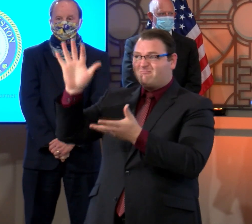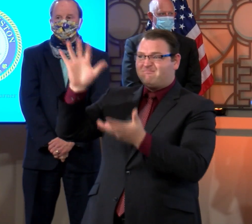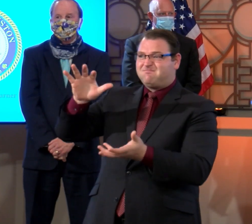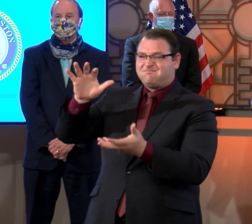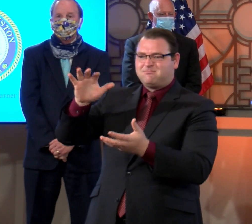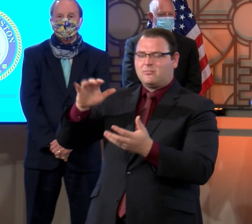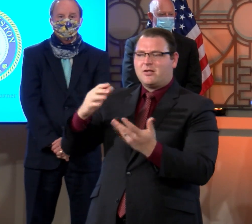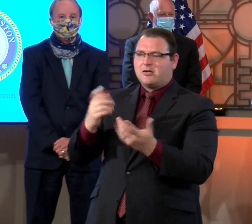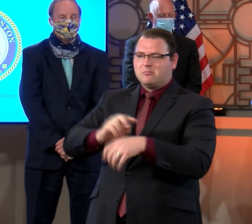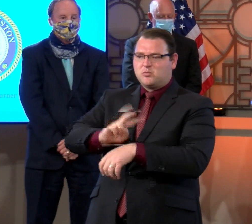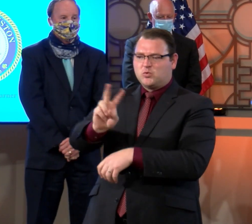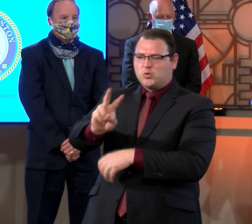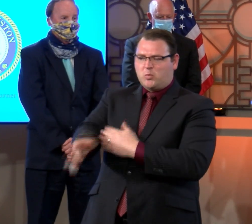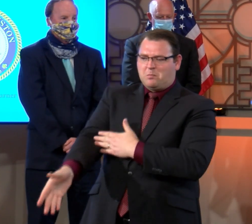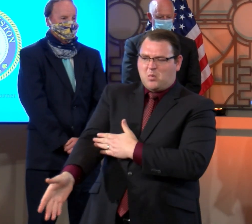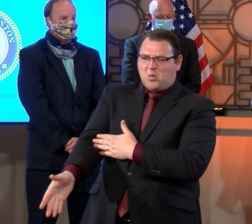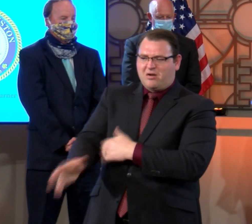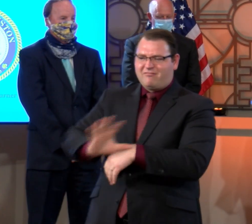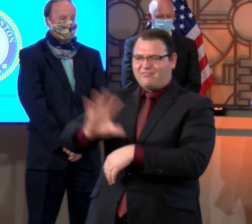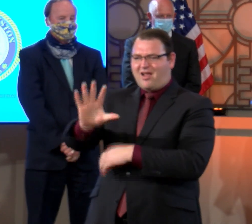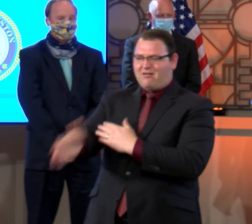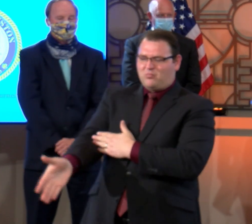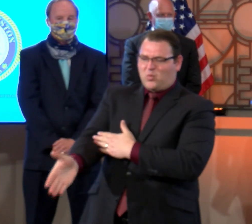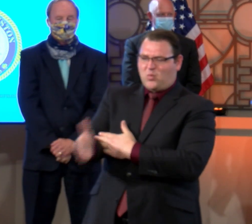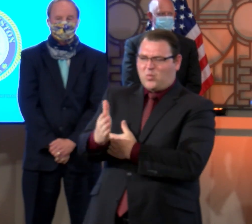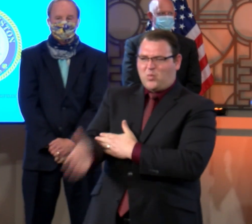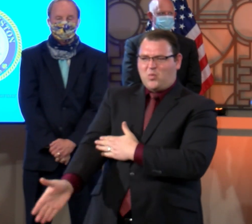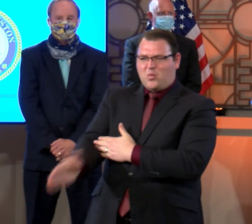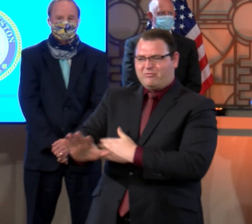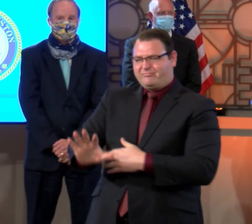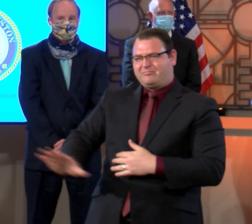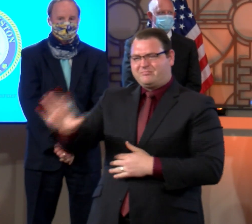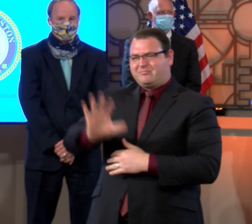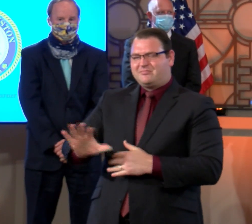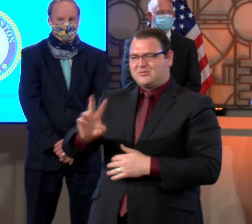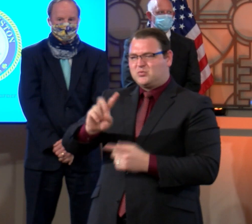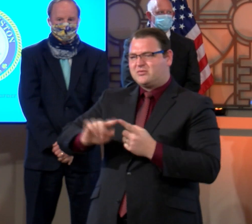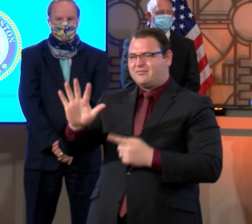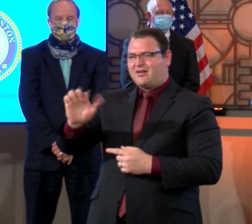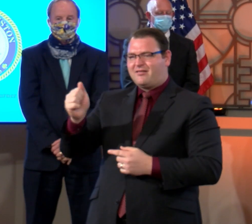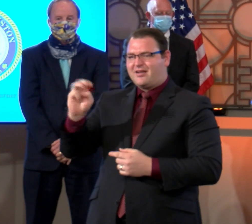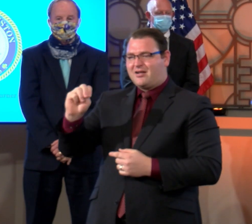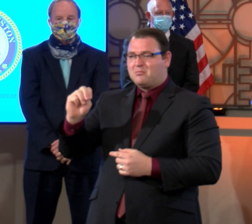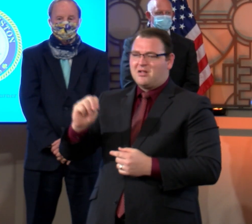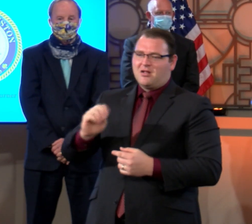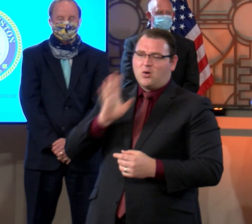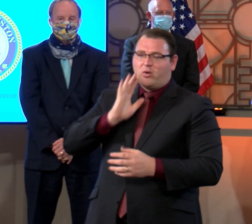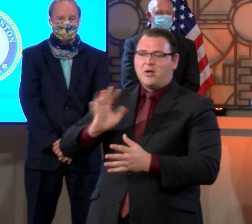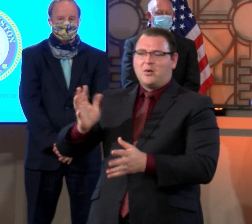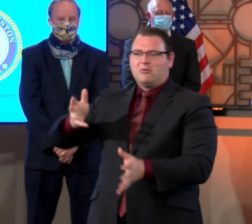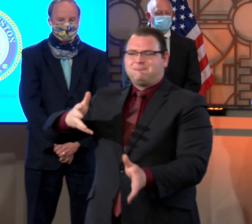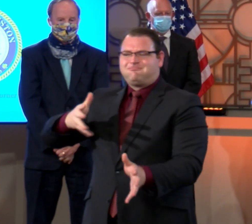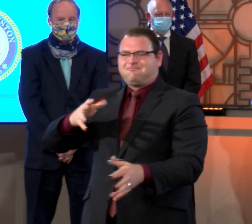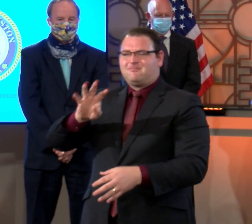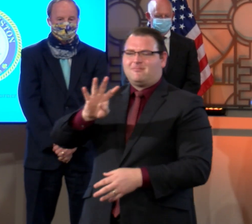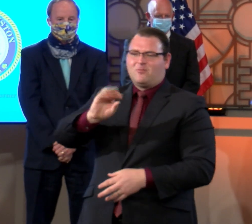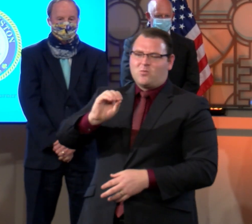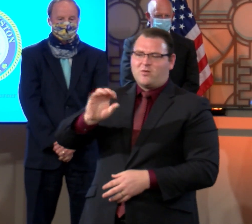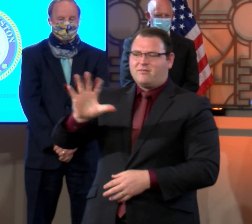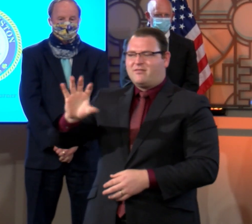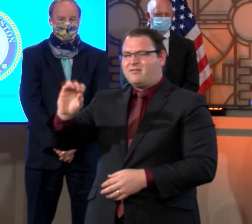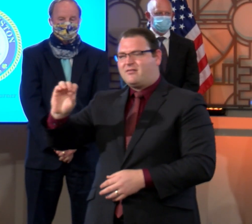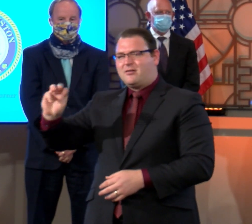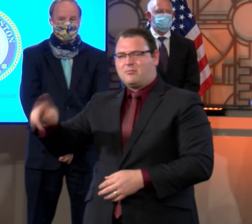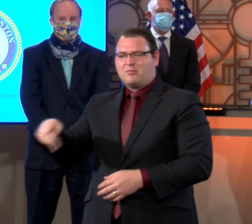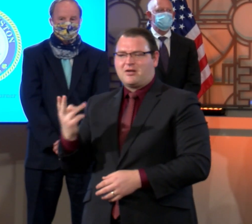and 5 a.m. Not a whole lot of rain, but some strong winds, maybe 40, 50-mile-an-hour winds. So the Office of Emergency Management will be monitoring